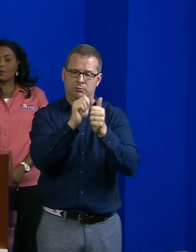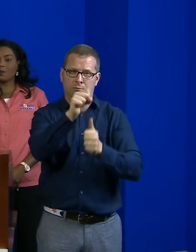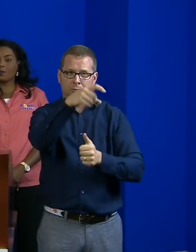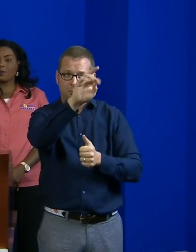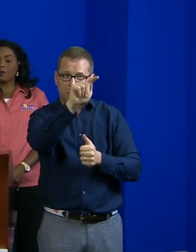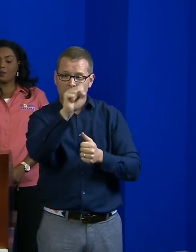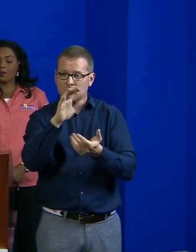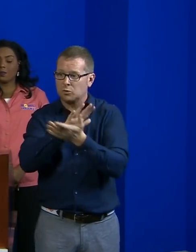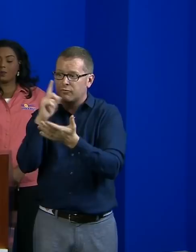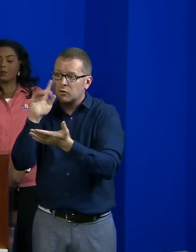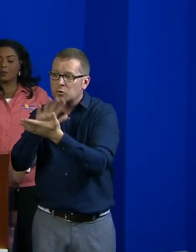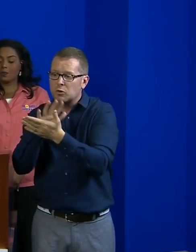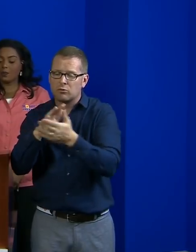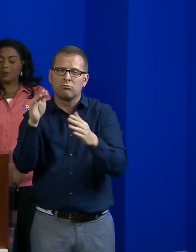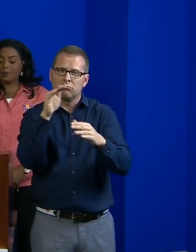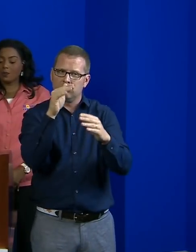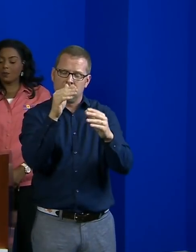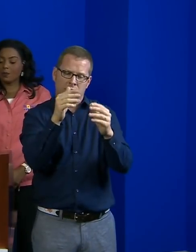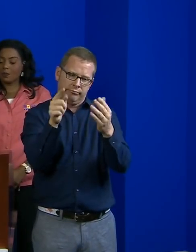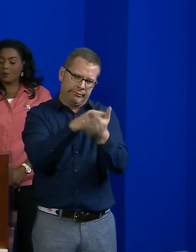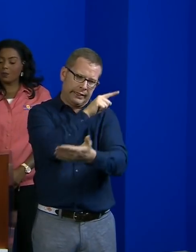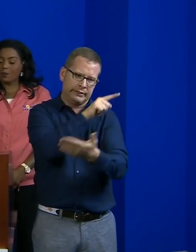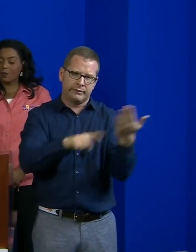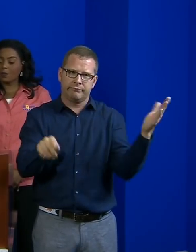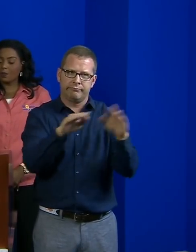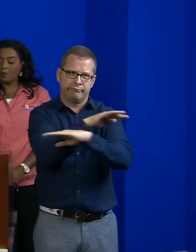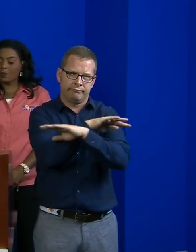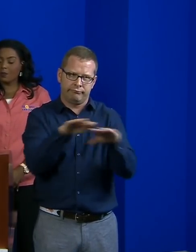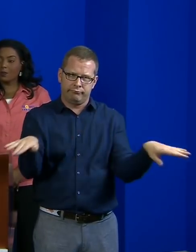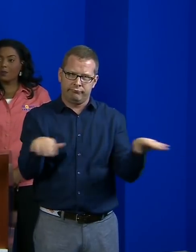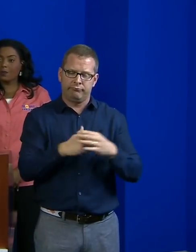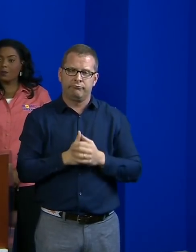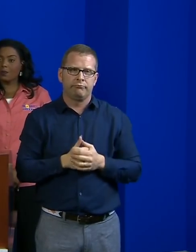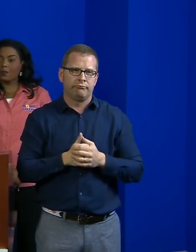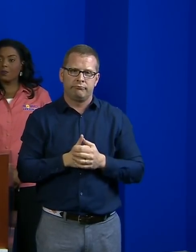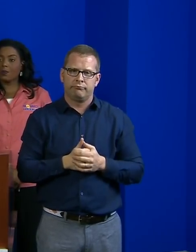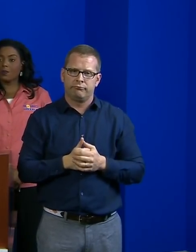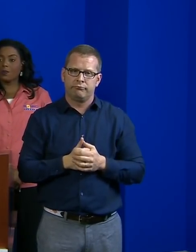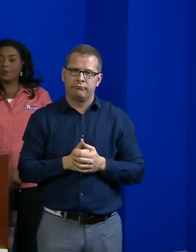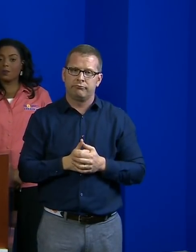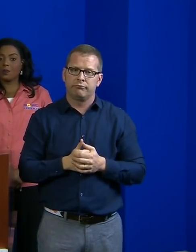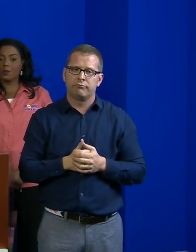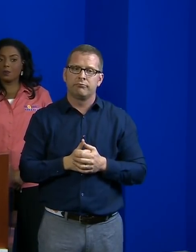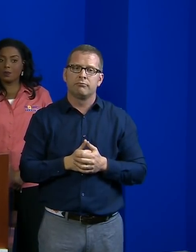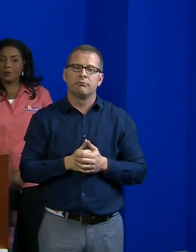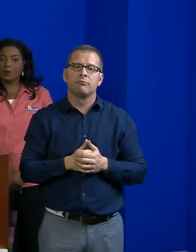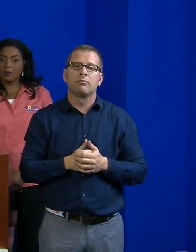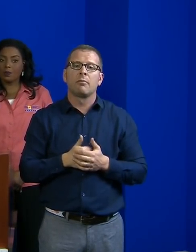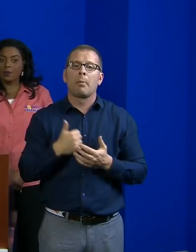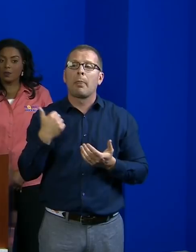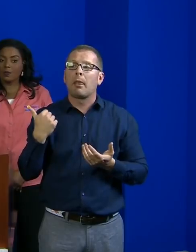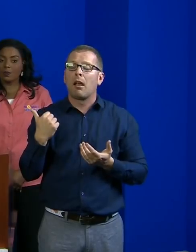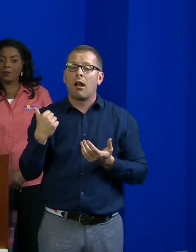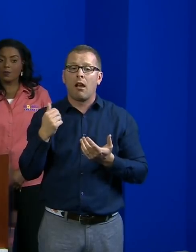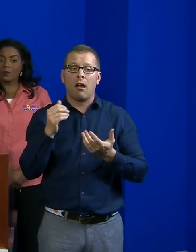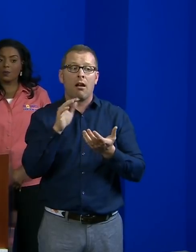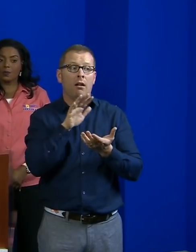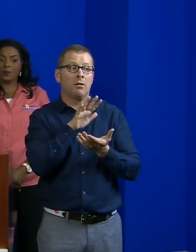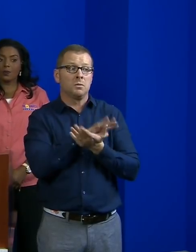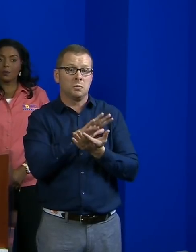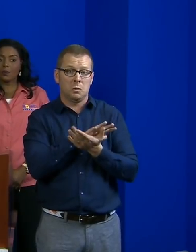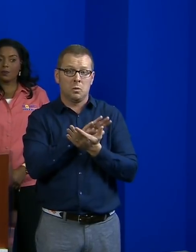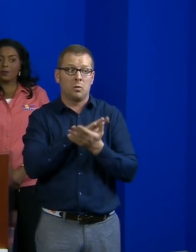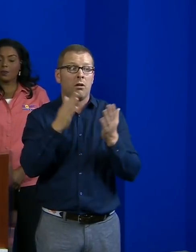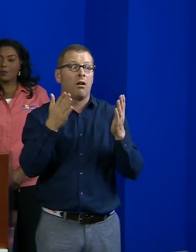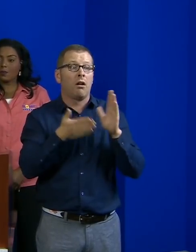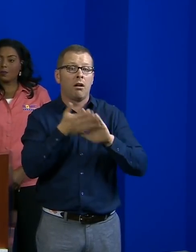events for today, September 6th. School operations will continue up until